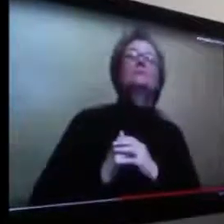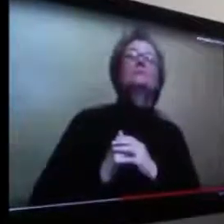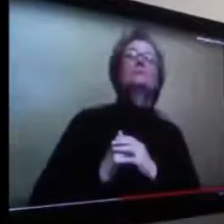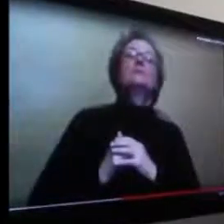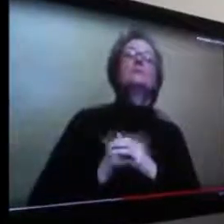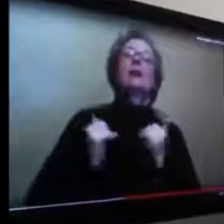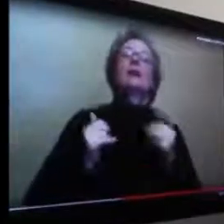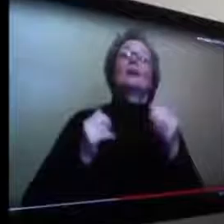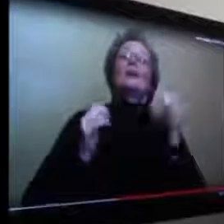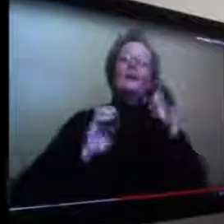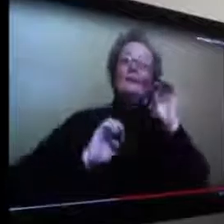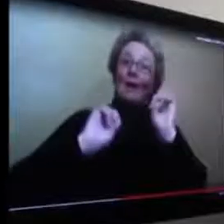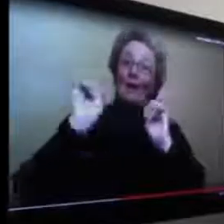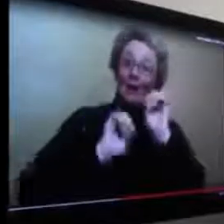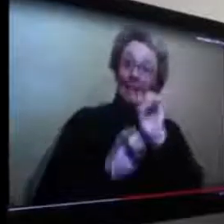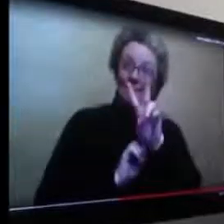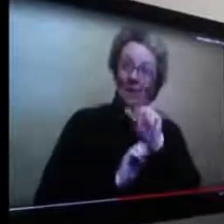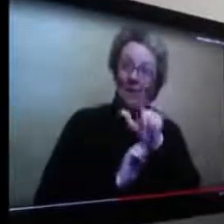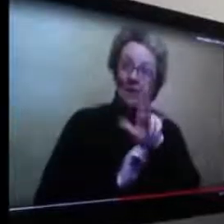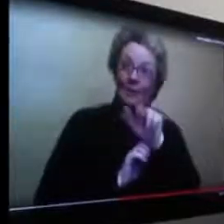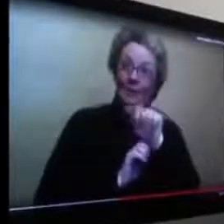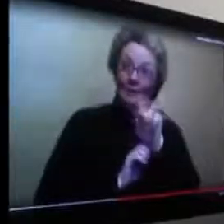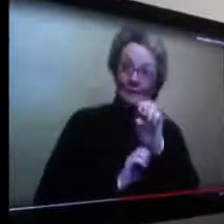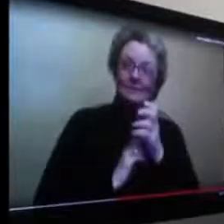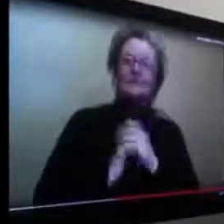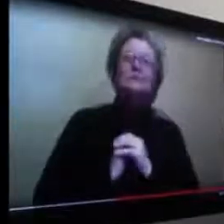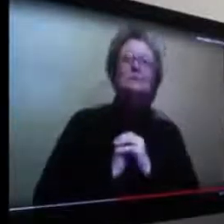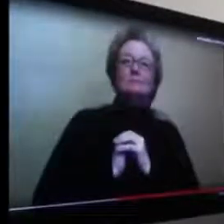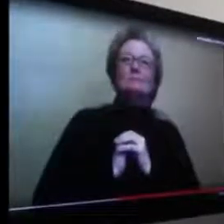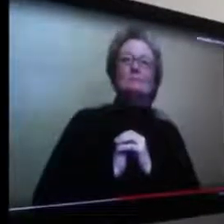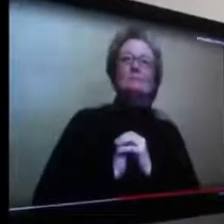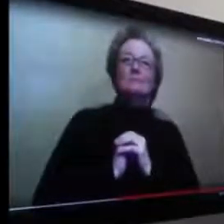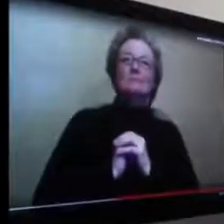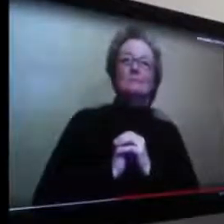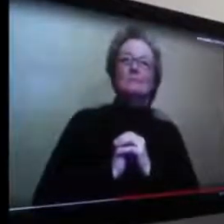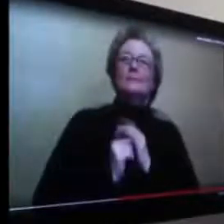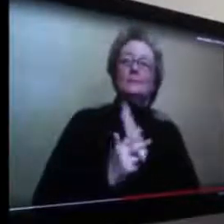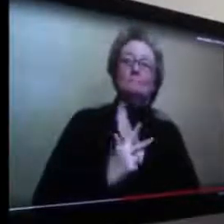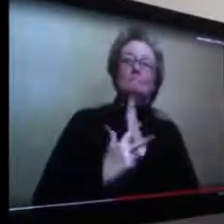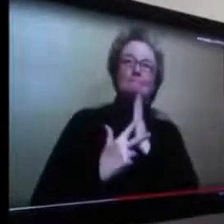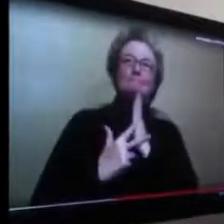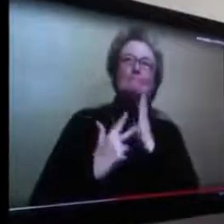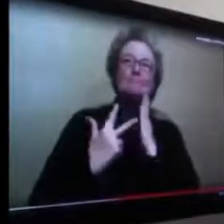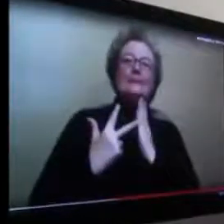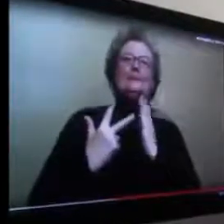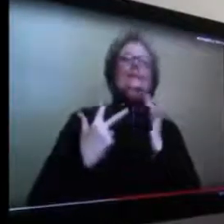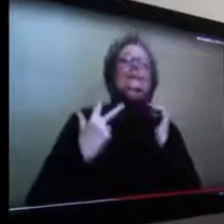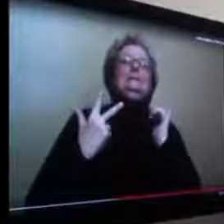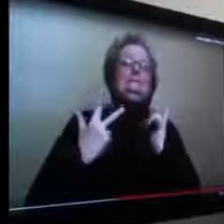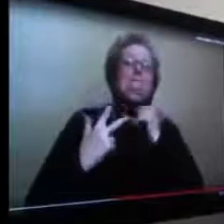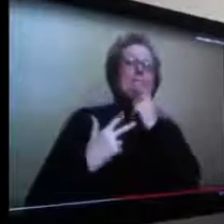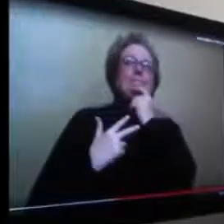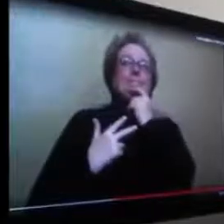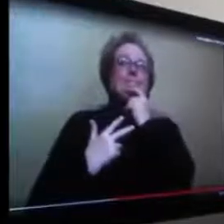you can take from many people's sides of view in that situation. So let's go to the last step, E, evaluate.